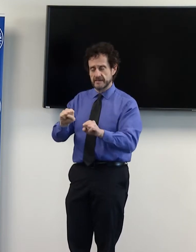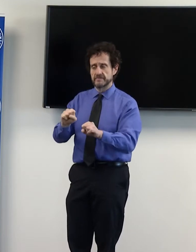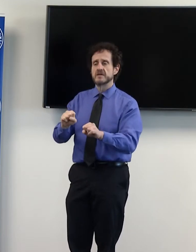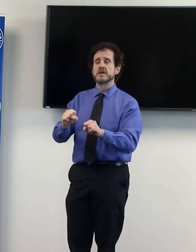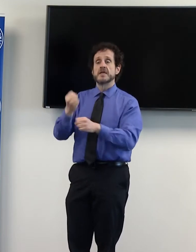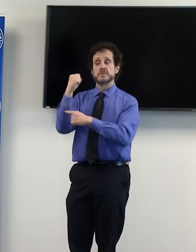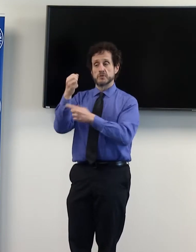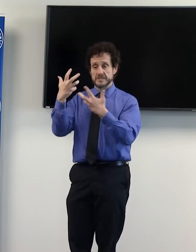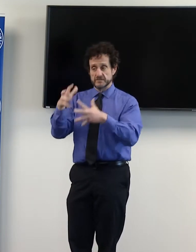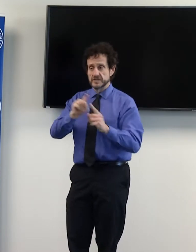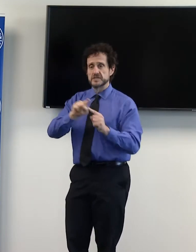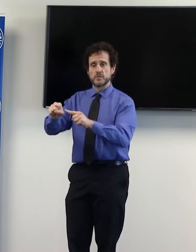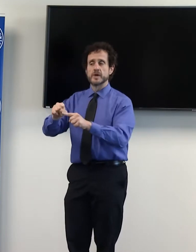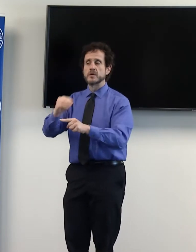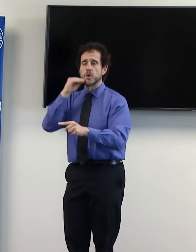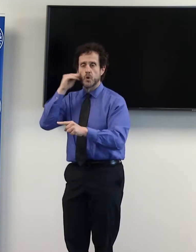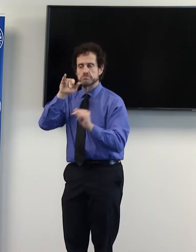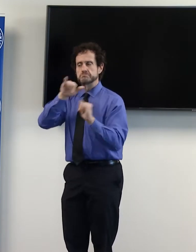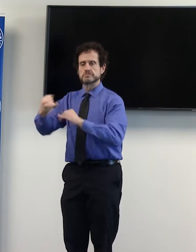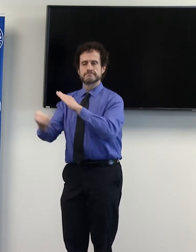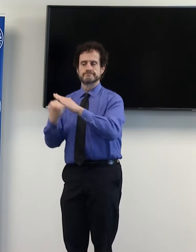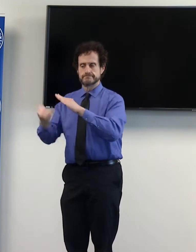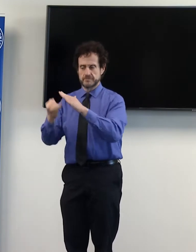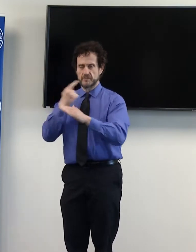like to turn it over to Sheriff Dart.